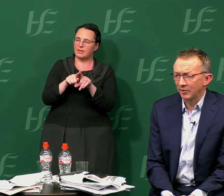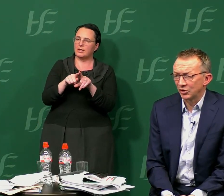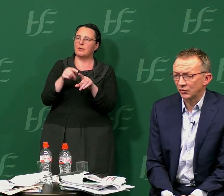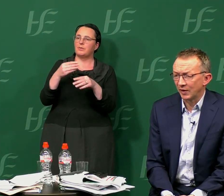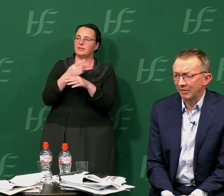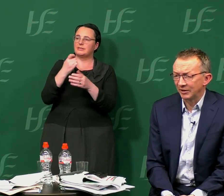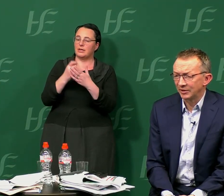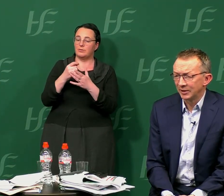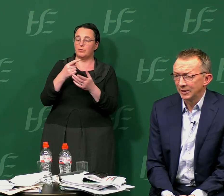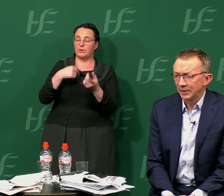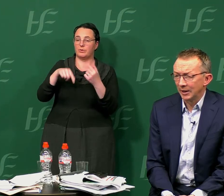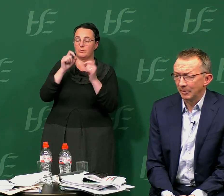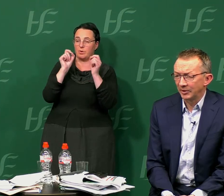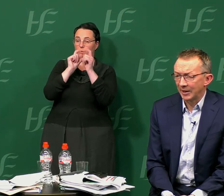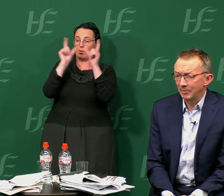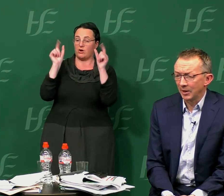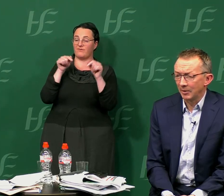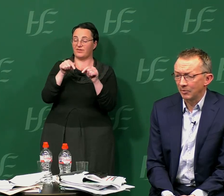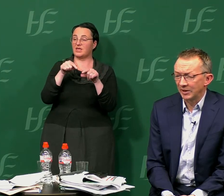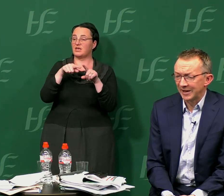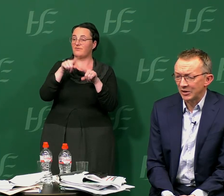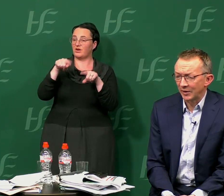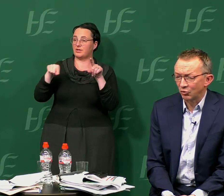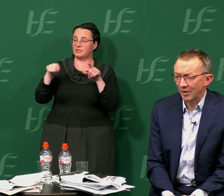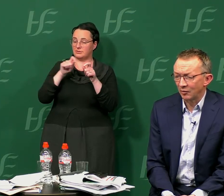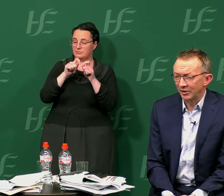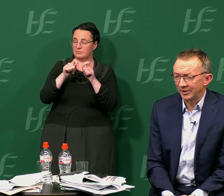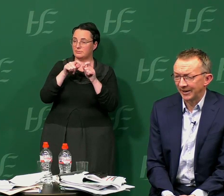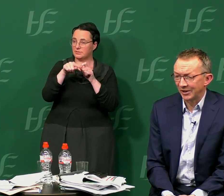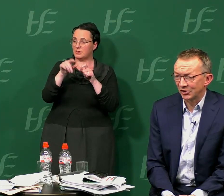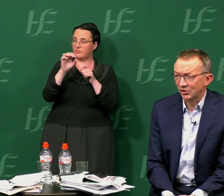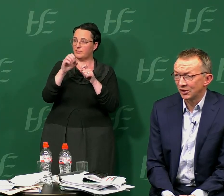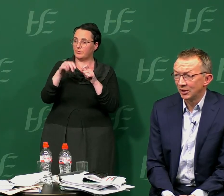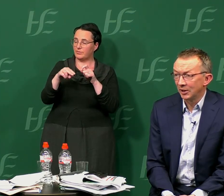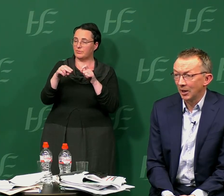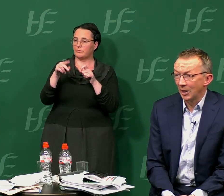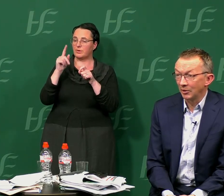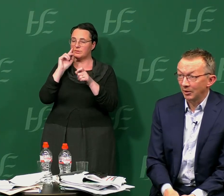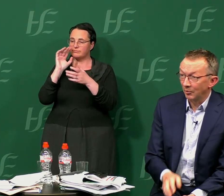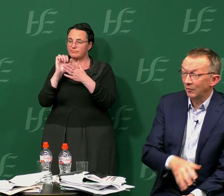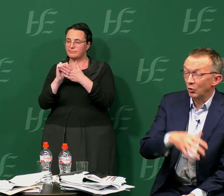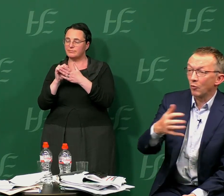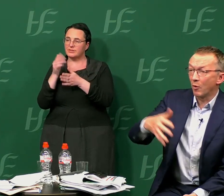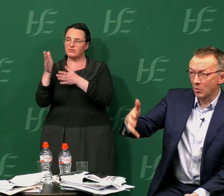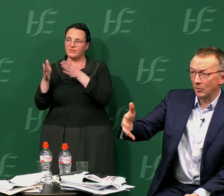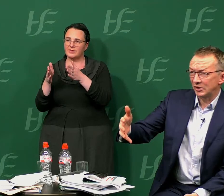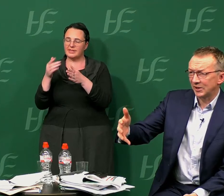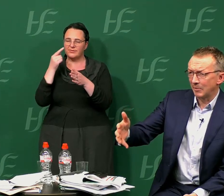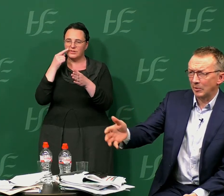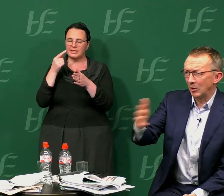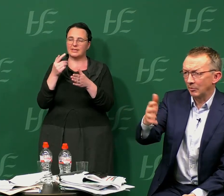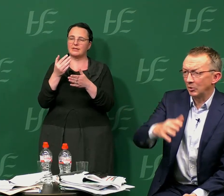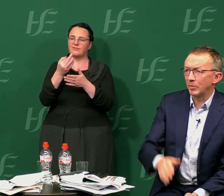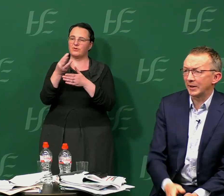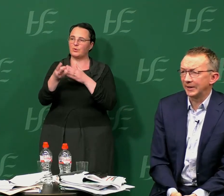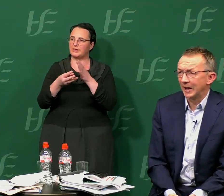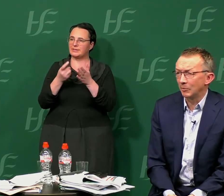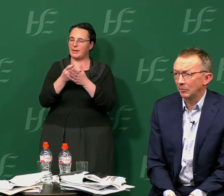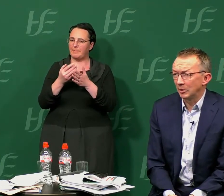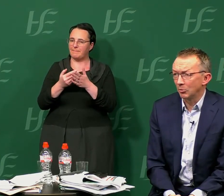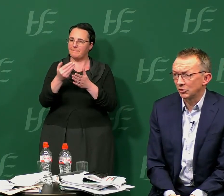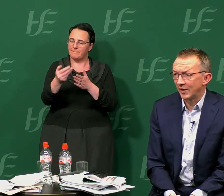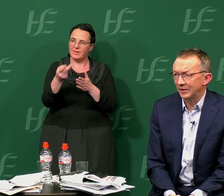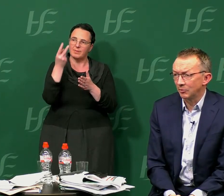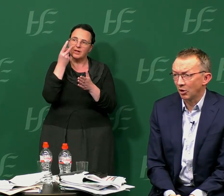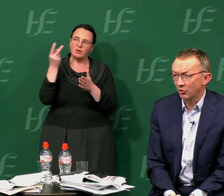become aware of this variant, and by the time we identified travel-related cases, and if you go forward weeks, Simon, and we look back